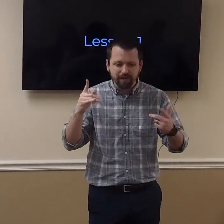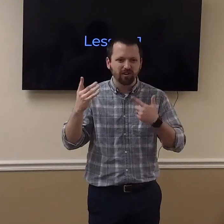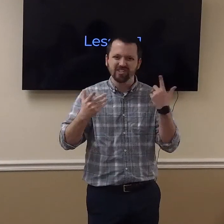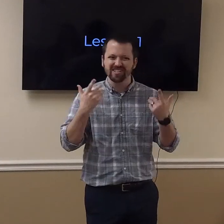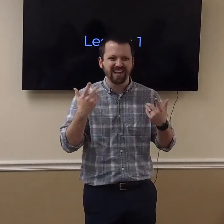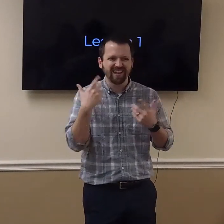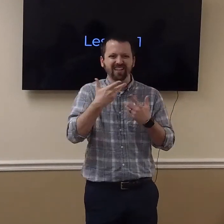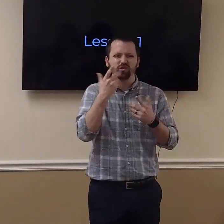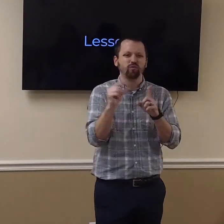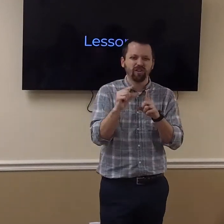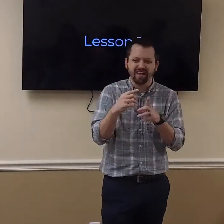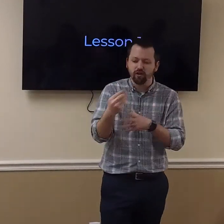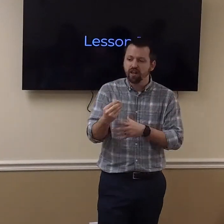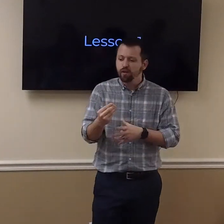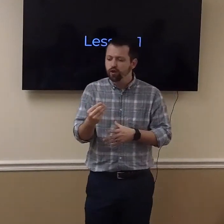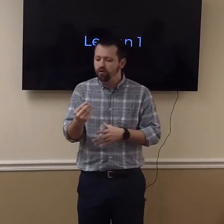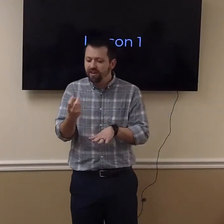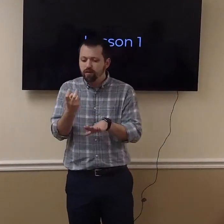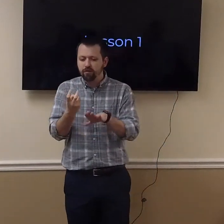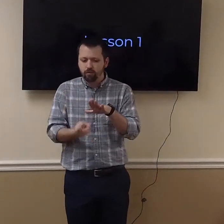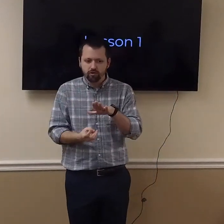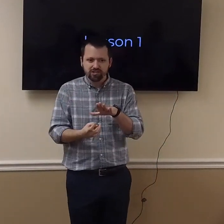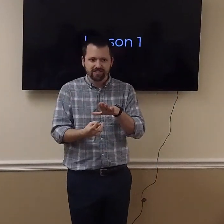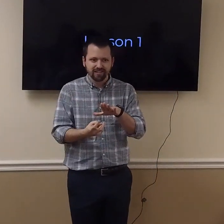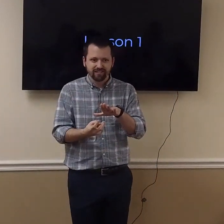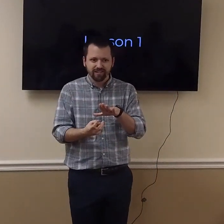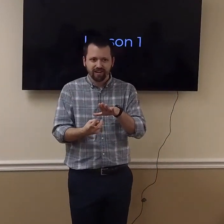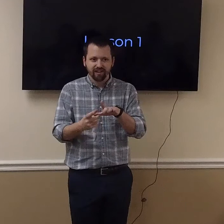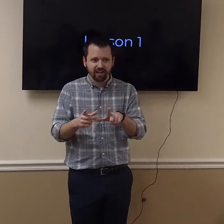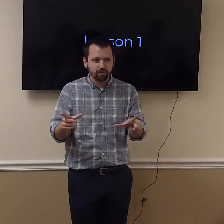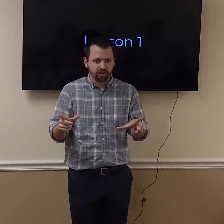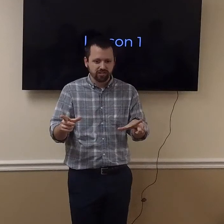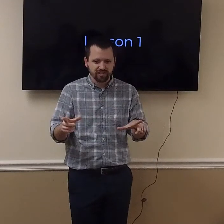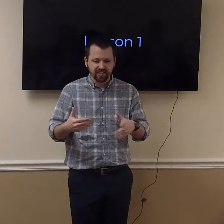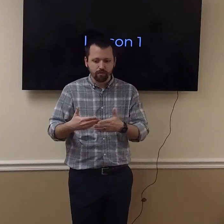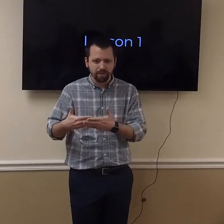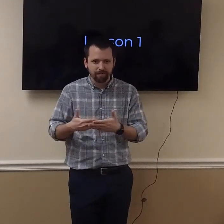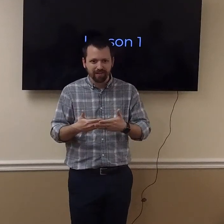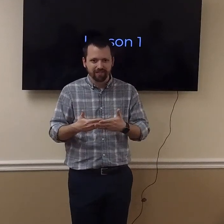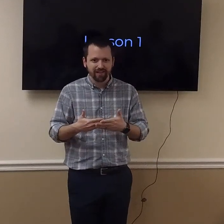and, she just can't get those words out. They have been immersed in language since they were babies, and